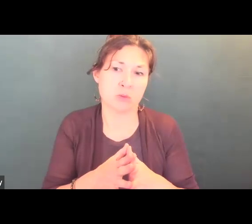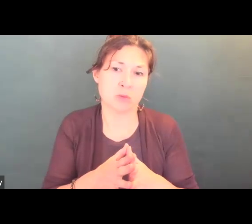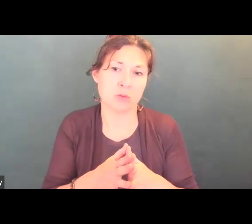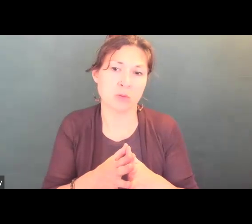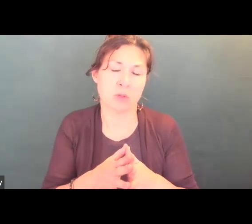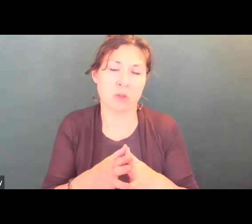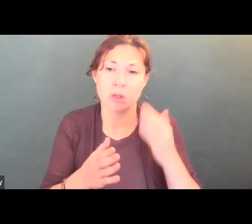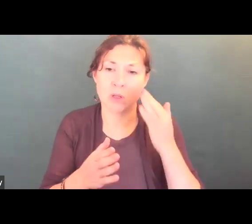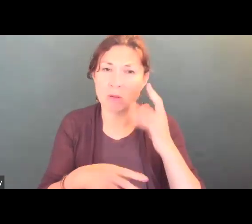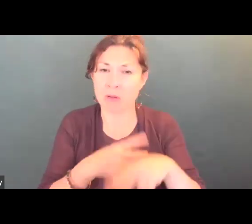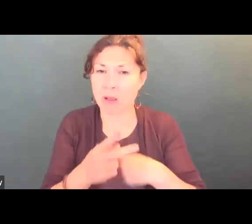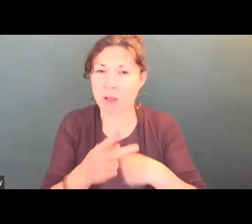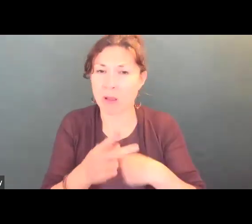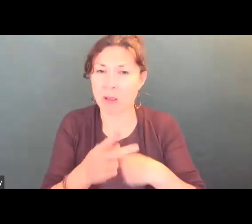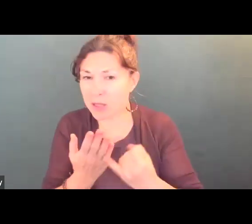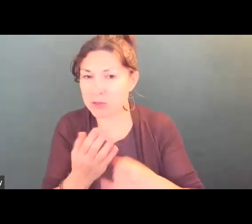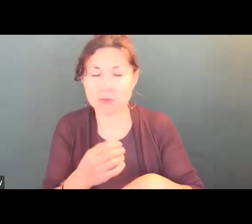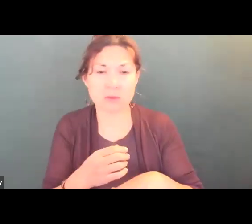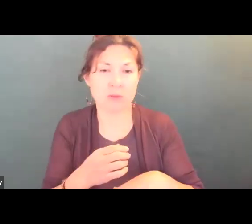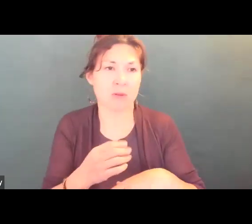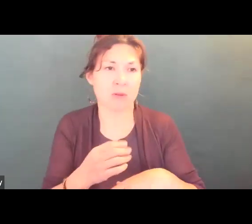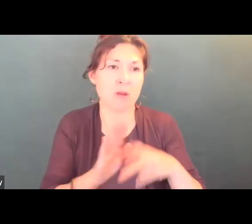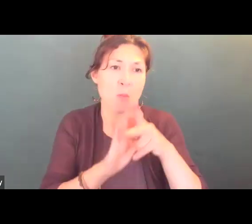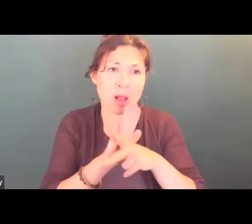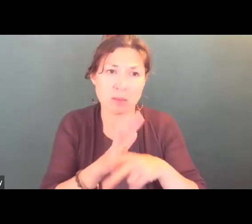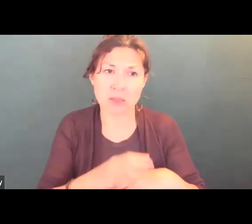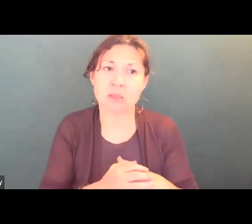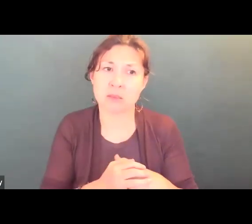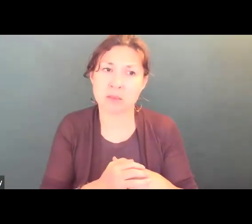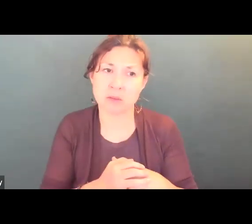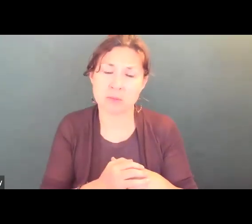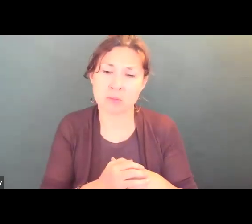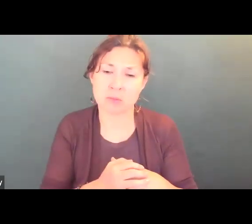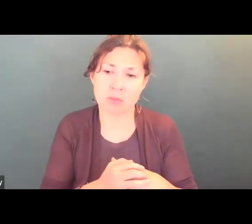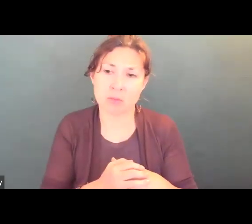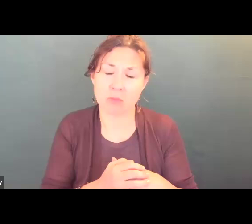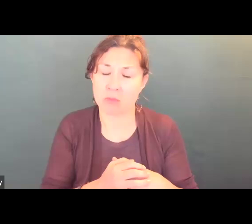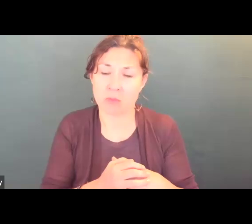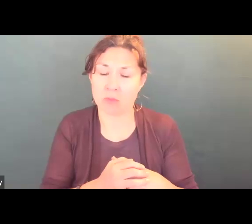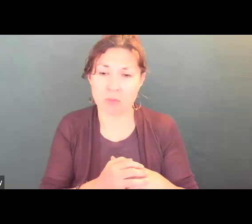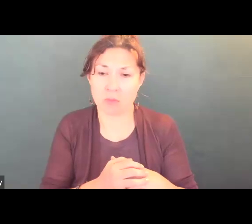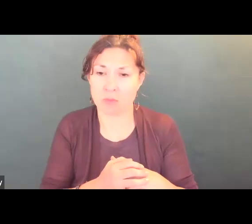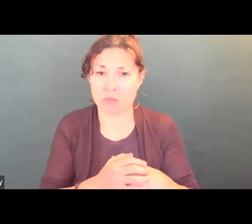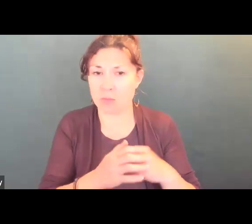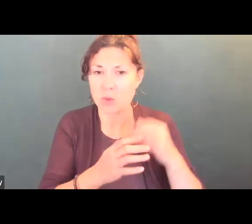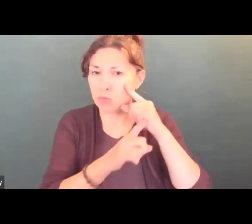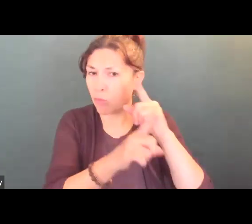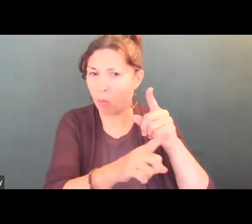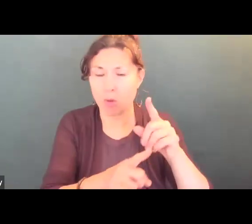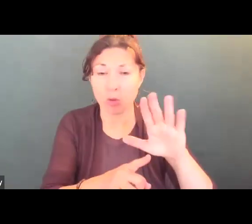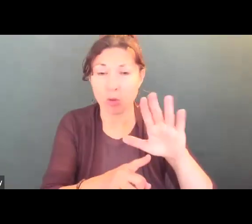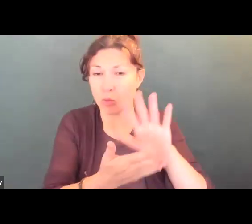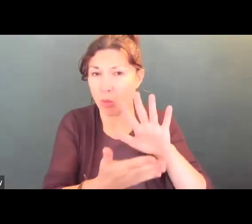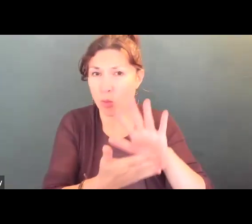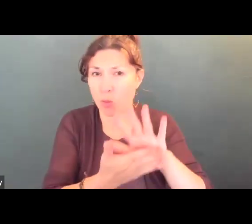projects, policies, endeavors that your school are your